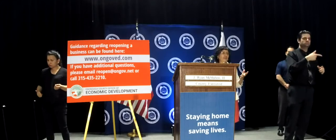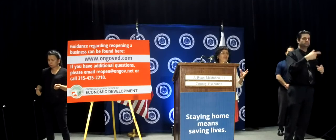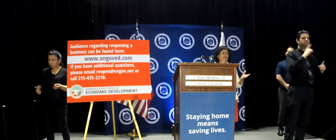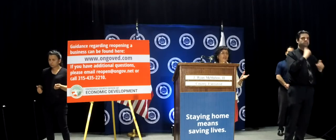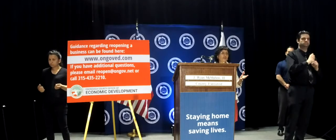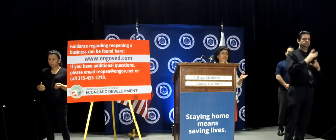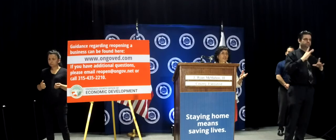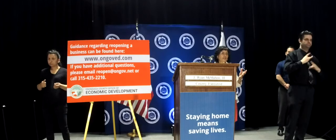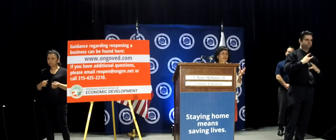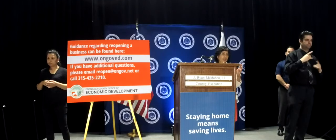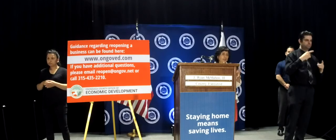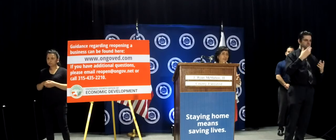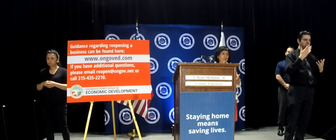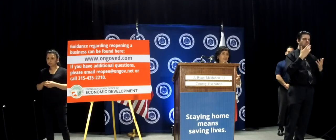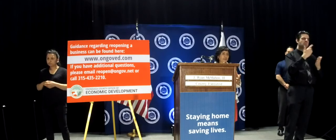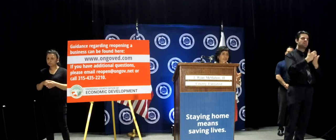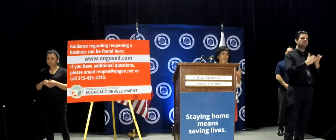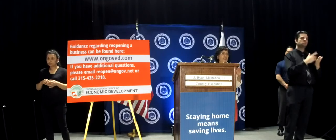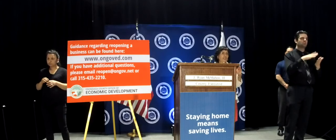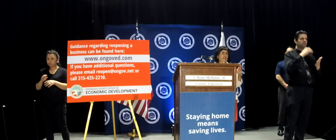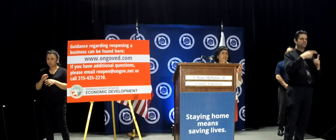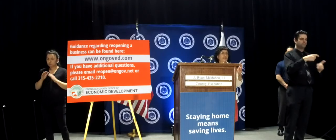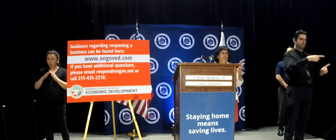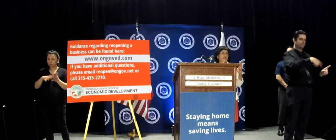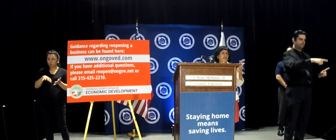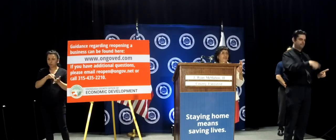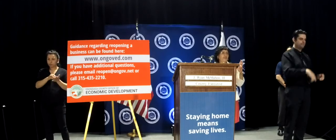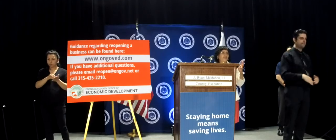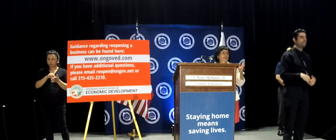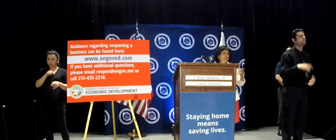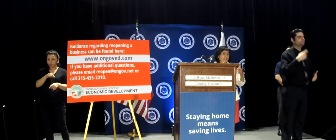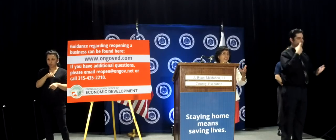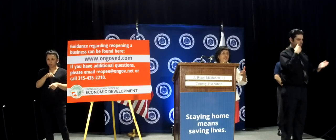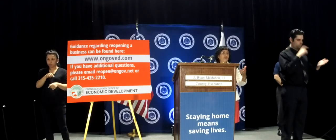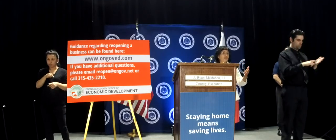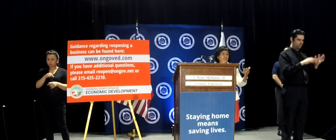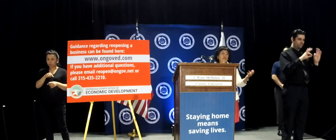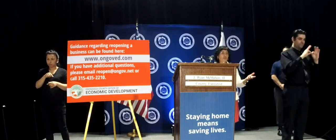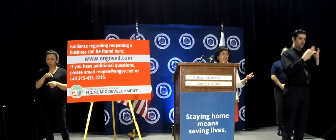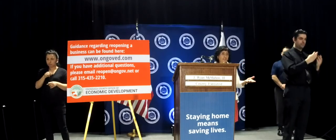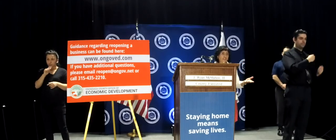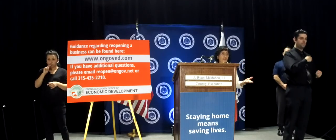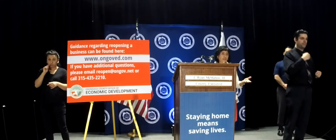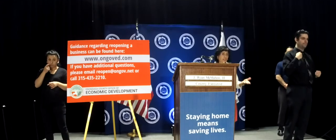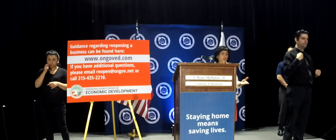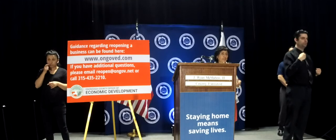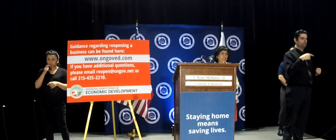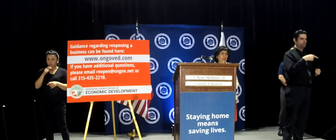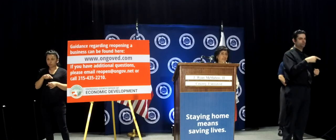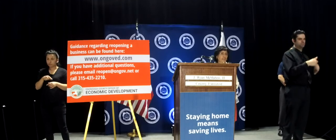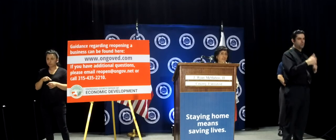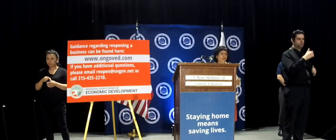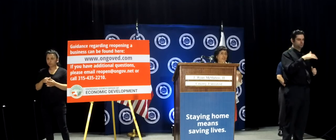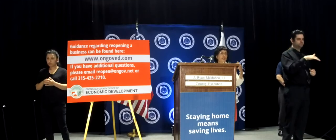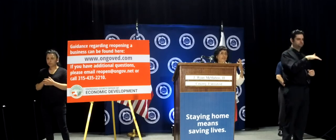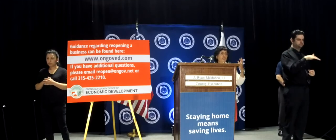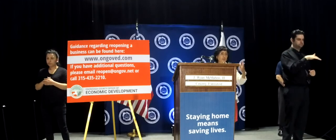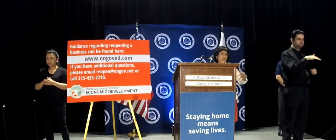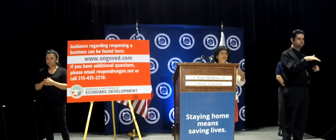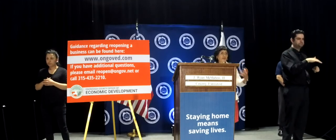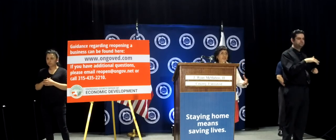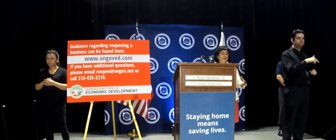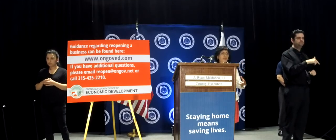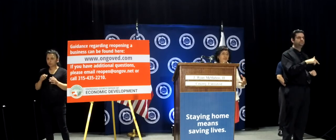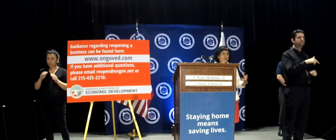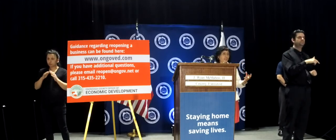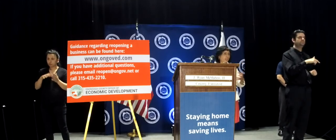seeing sometimes the family members, they are testing more, there's more testing available now. So we have group